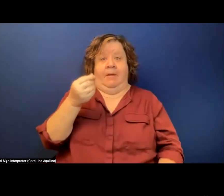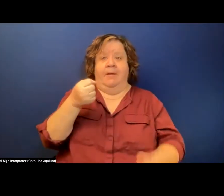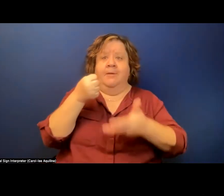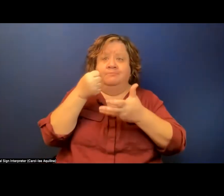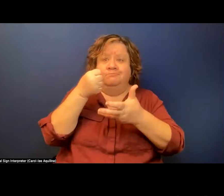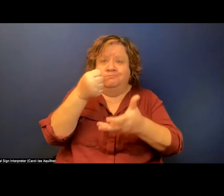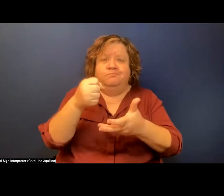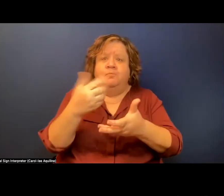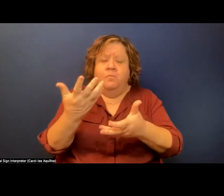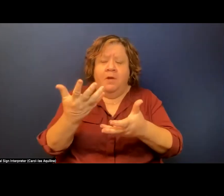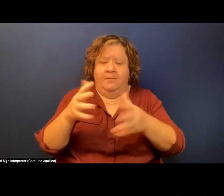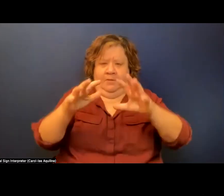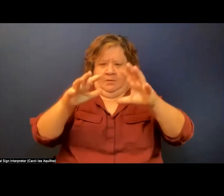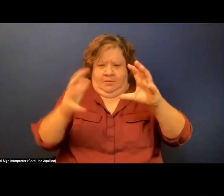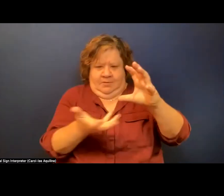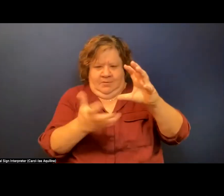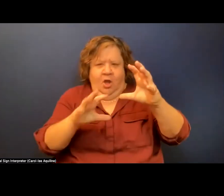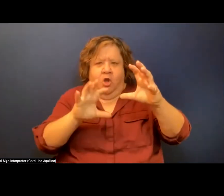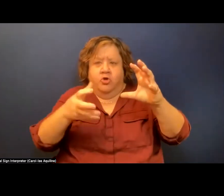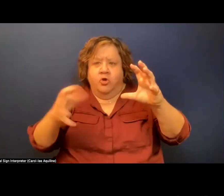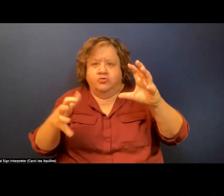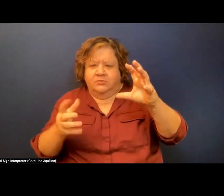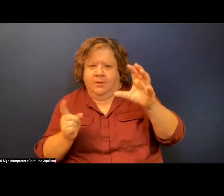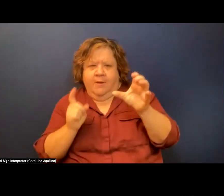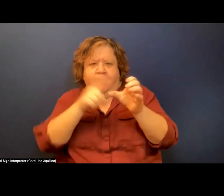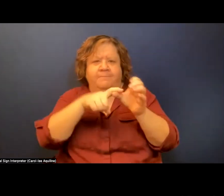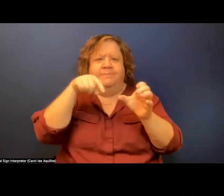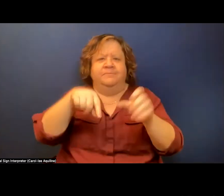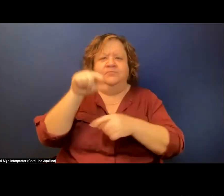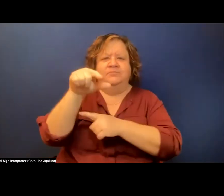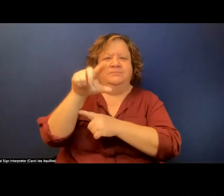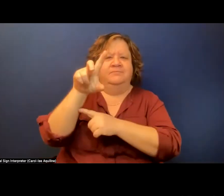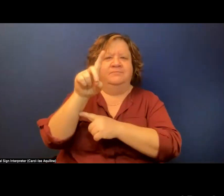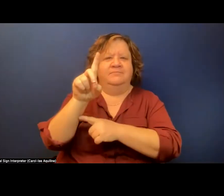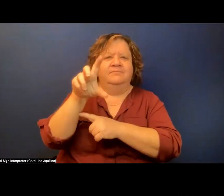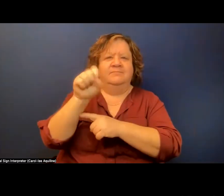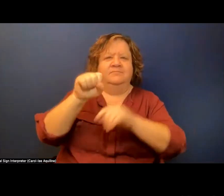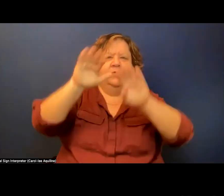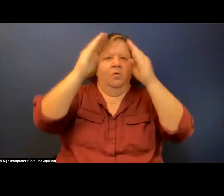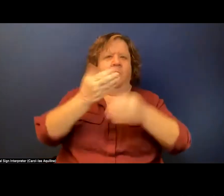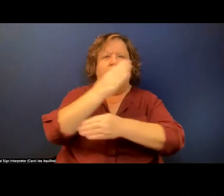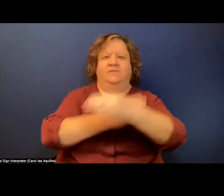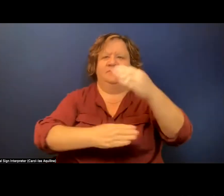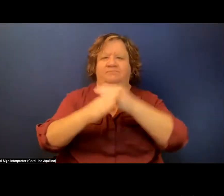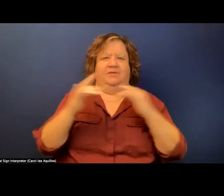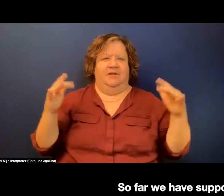Commonwealth Project with funding from FCDO, the Foreign Commonwealth and Development Office.